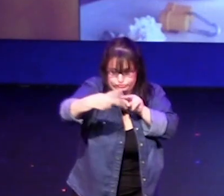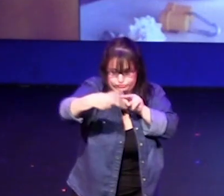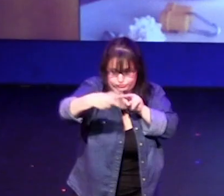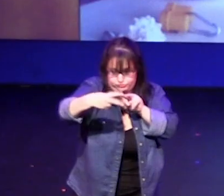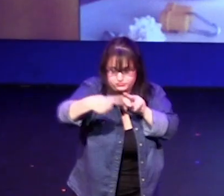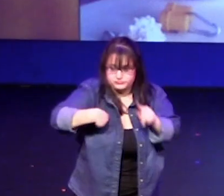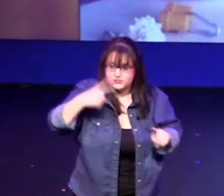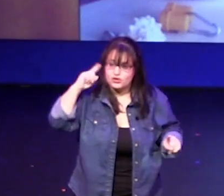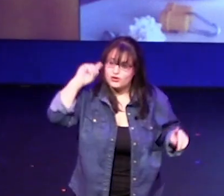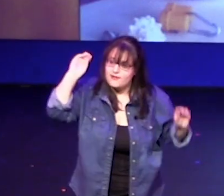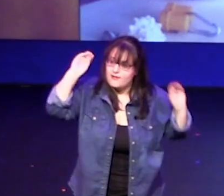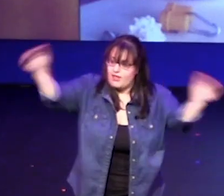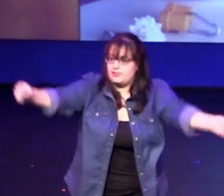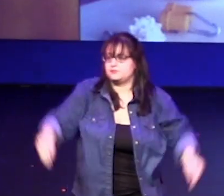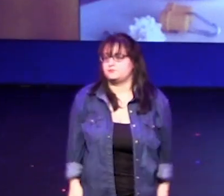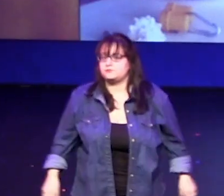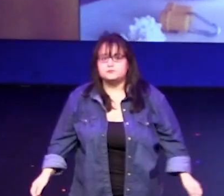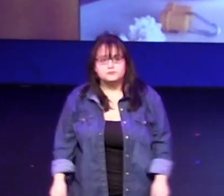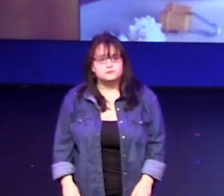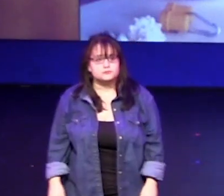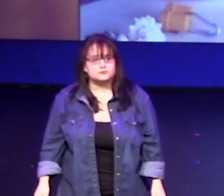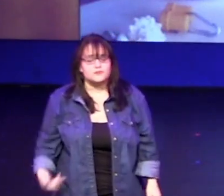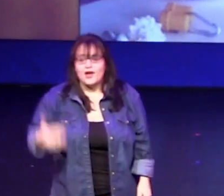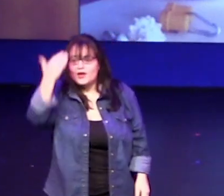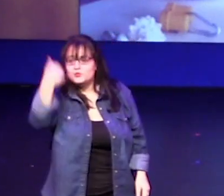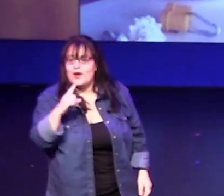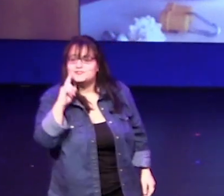saw something, but I didn't hear anything.